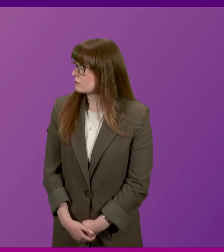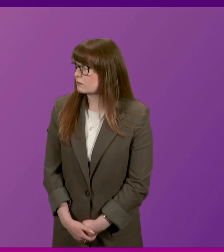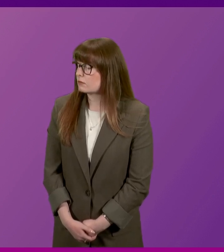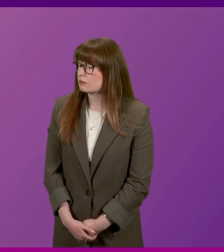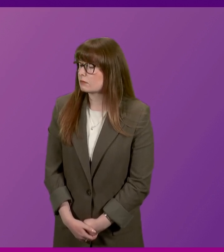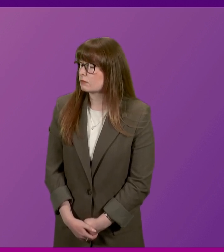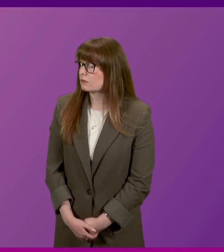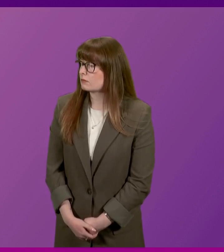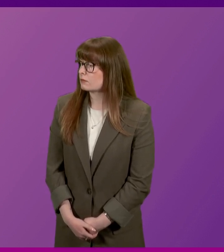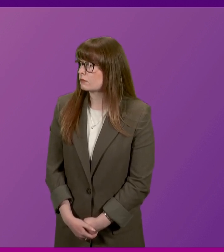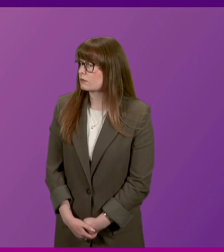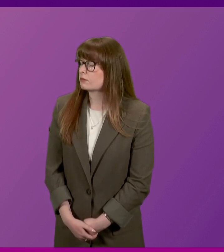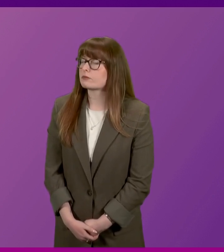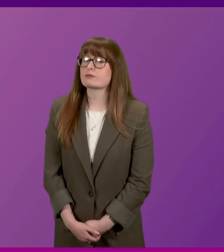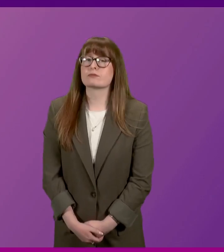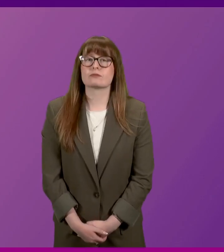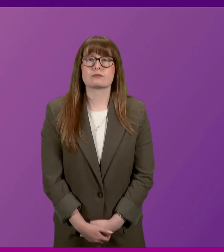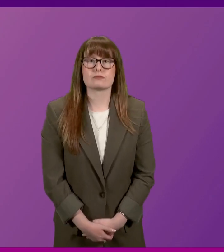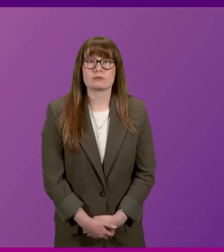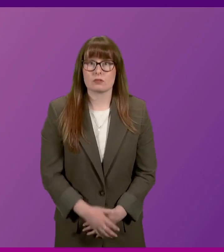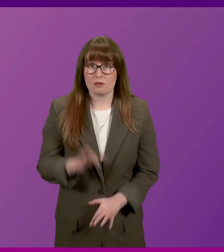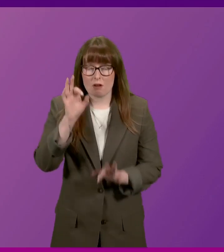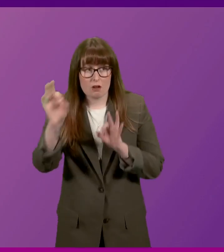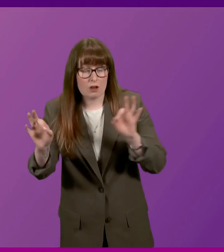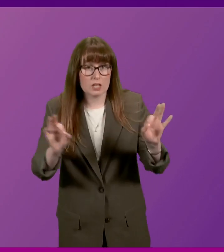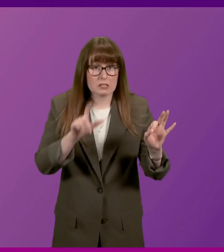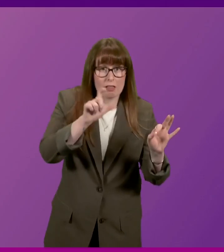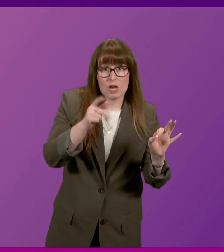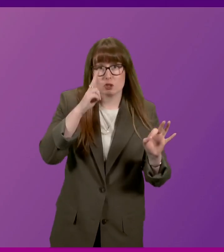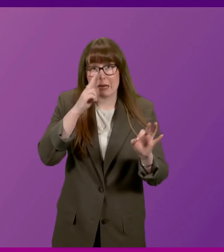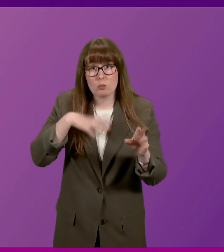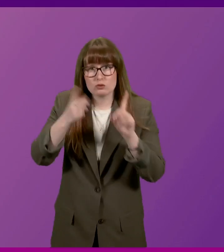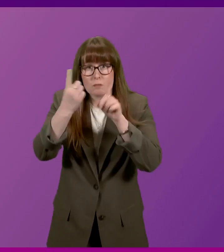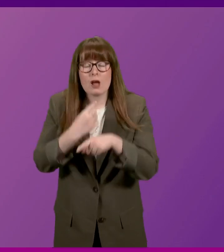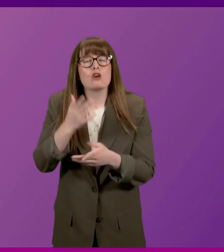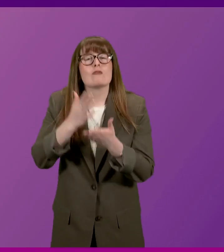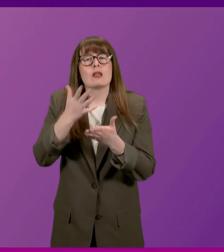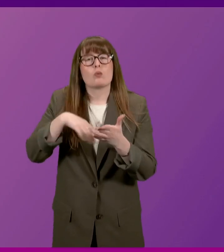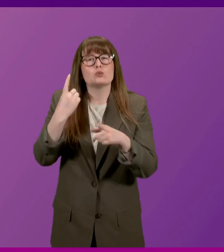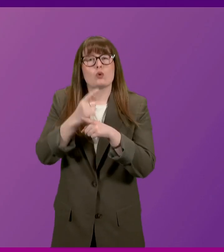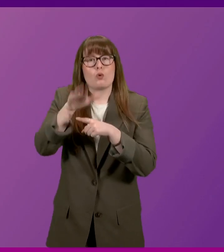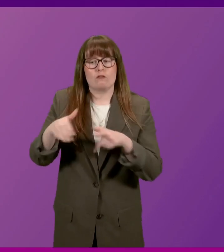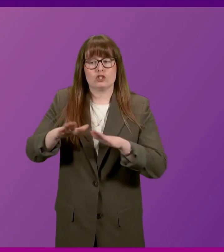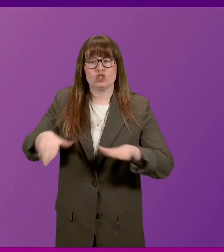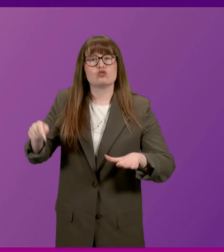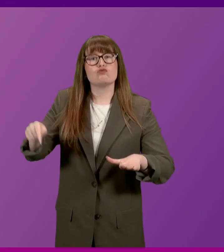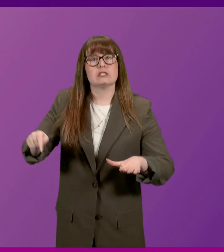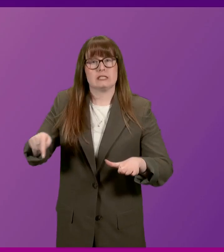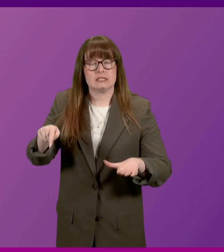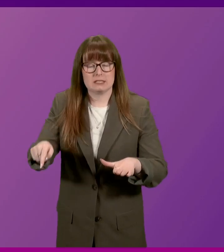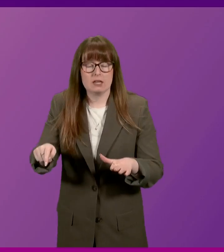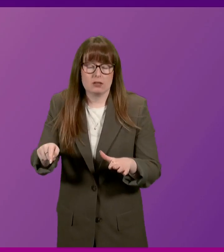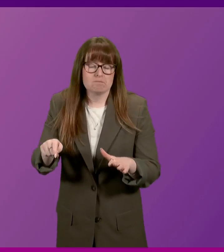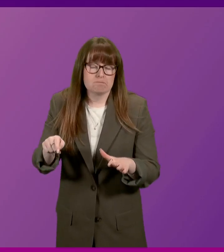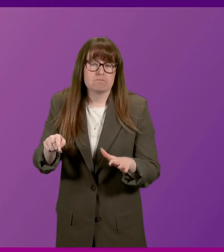those positions. Thanks. I was going to say if Claire or Jemima wanted to come in on that point. Just wanted to pick up your point about children. I mean, we